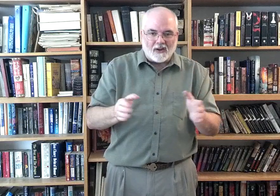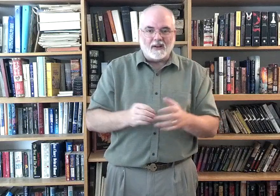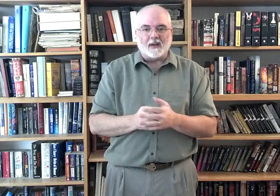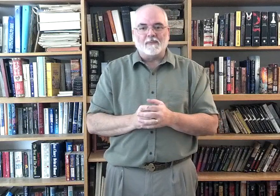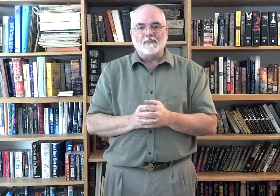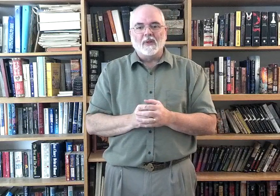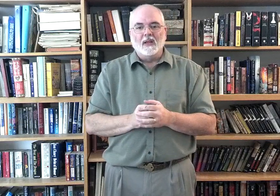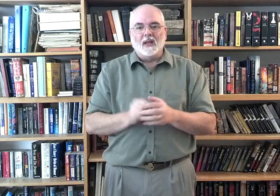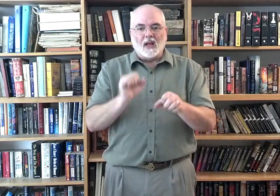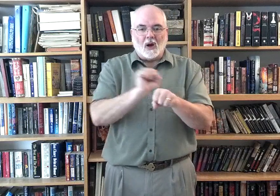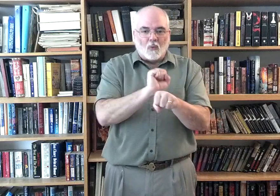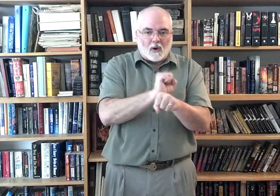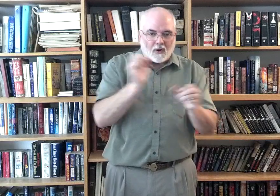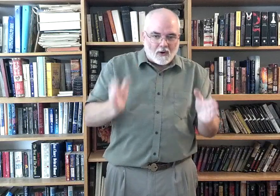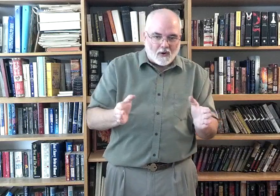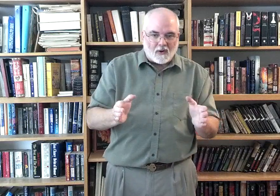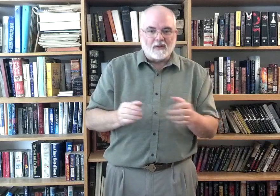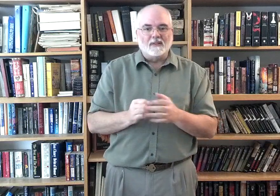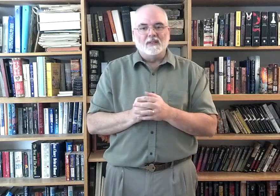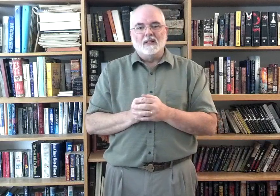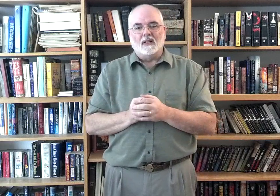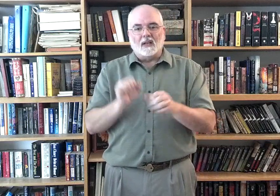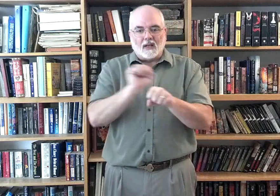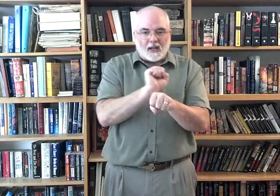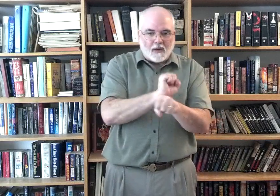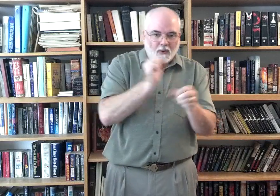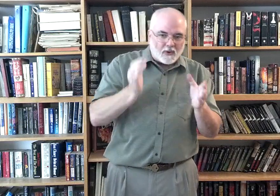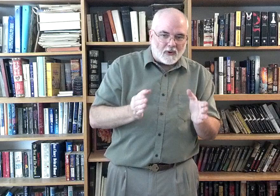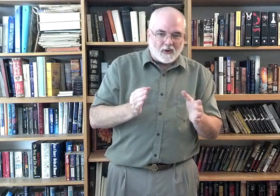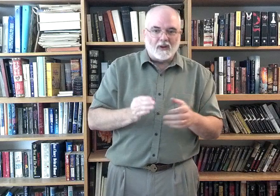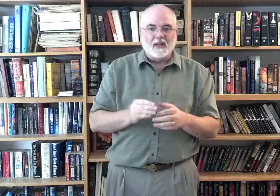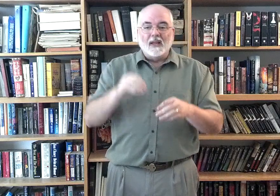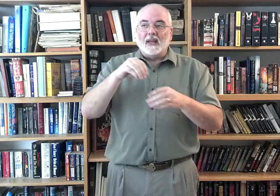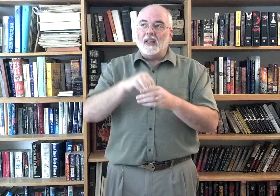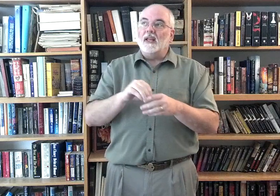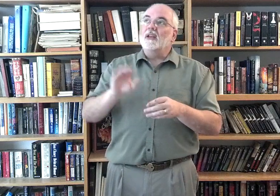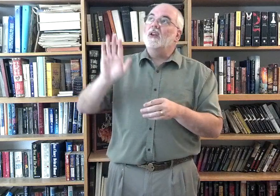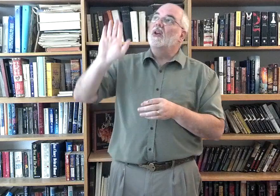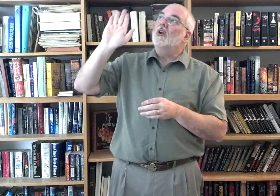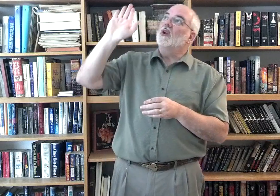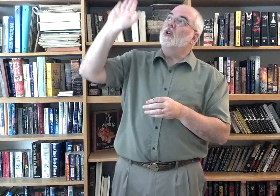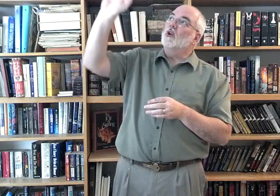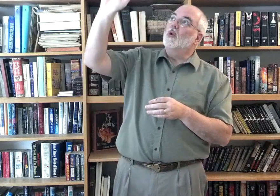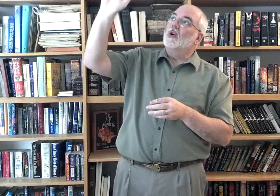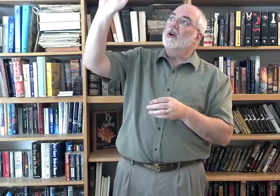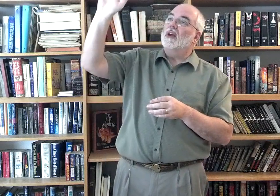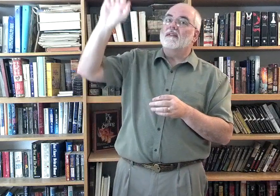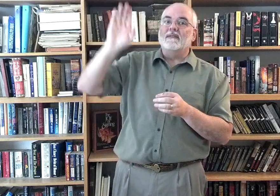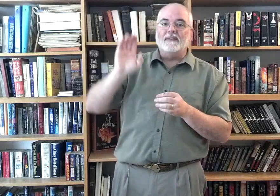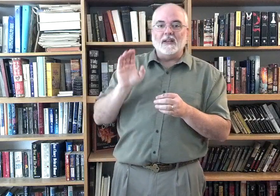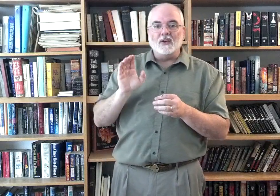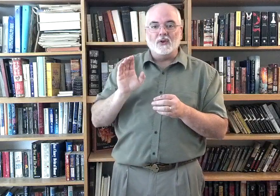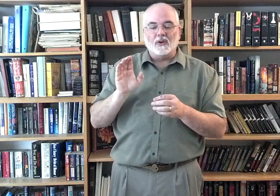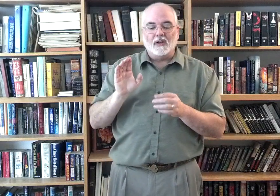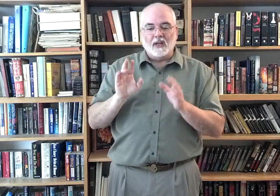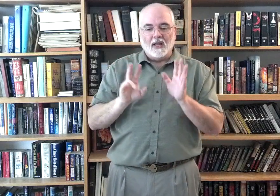ending. A worker, laborer in your vineyard.